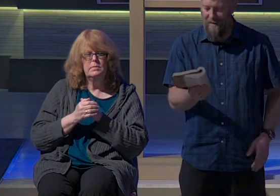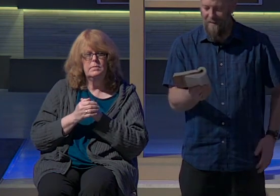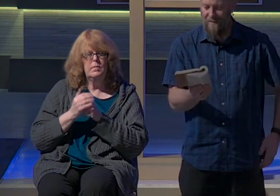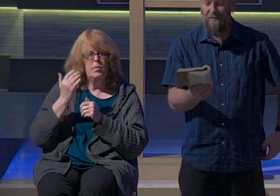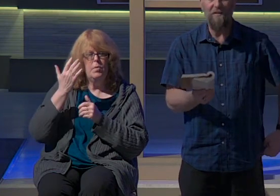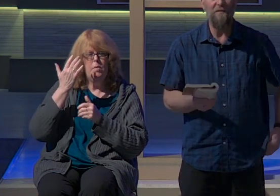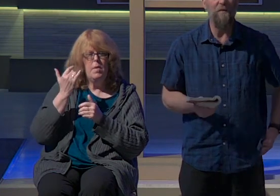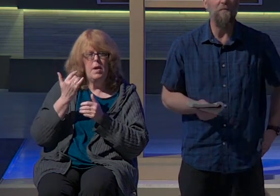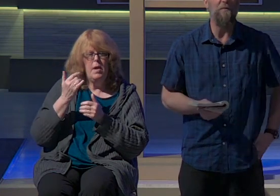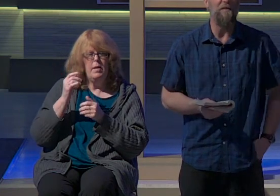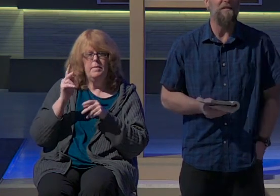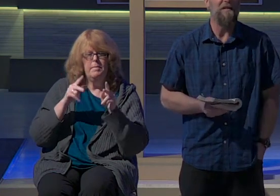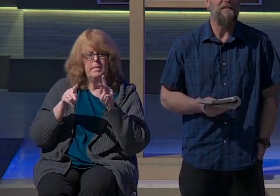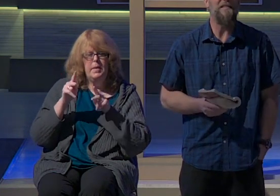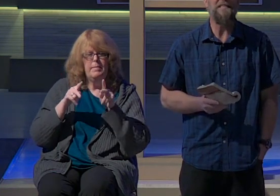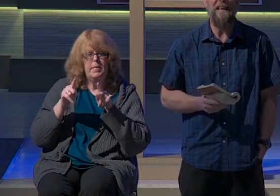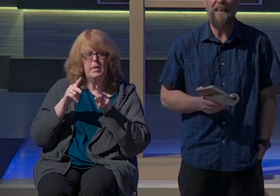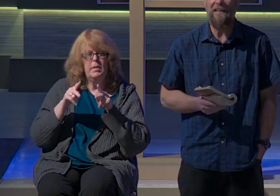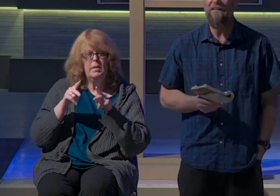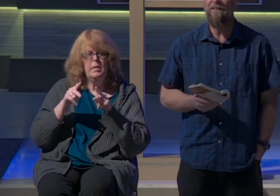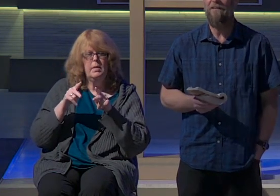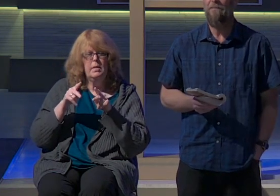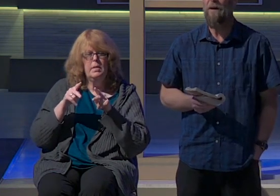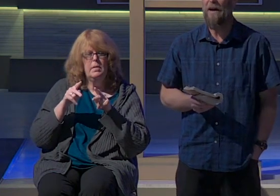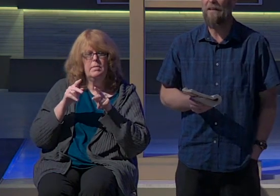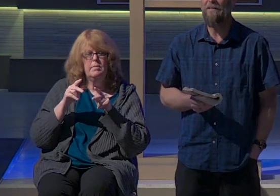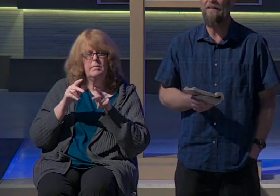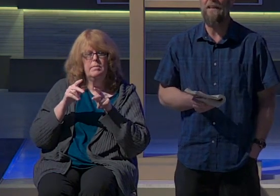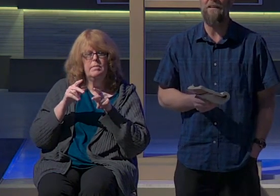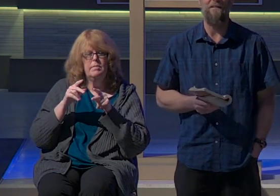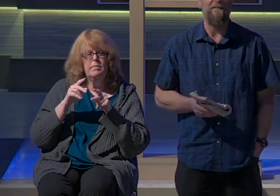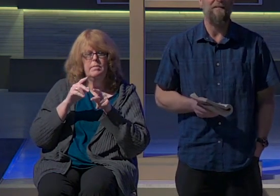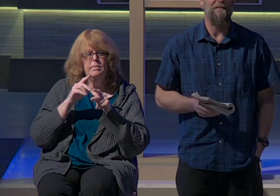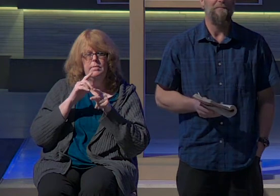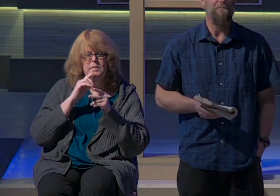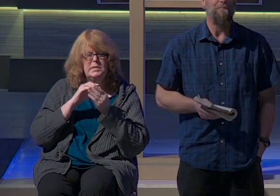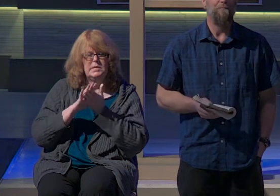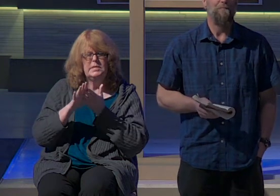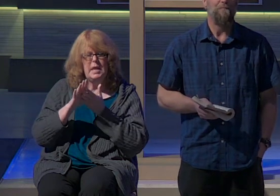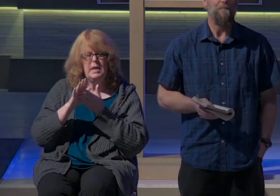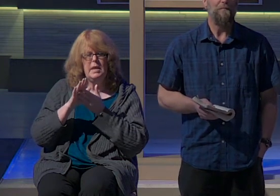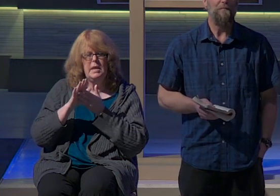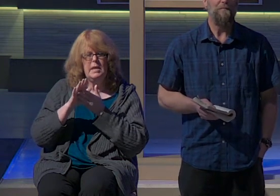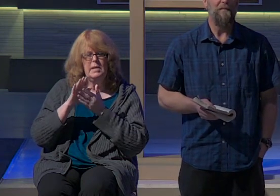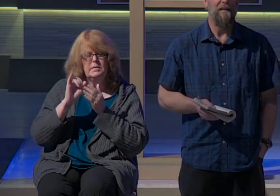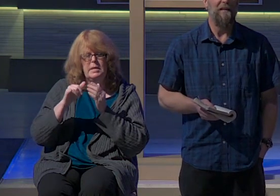Why do these people stain my land?